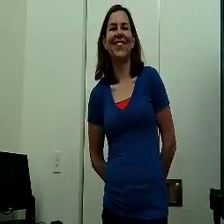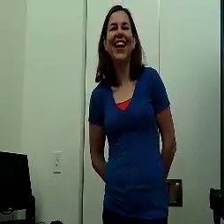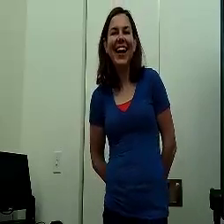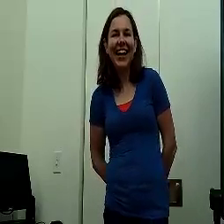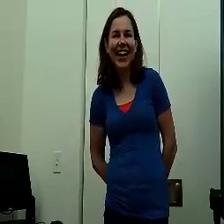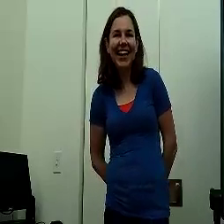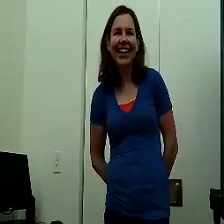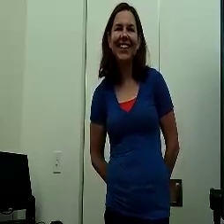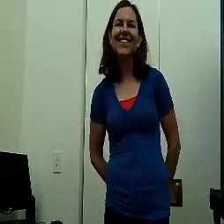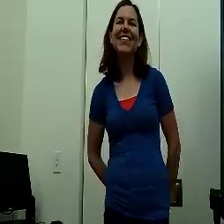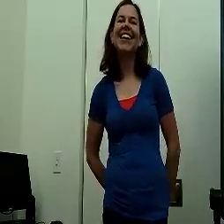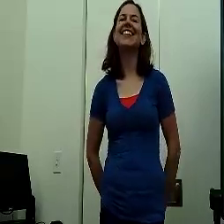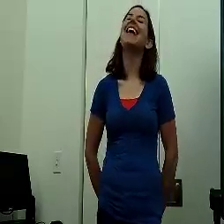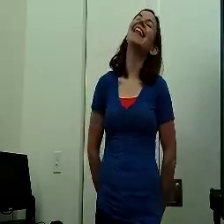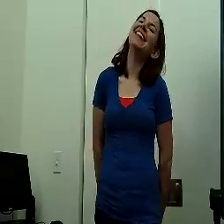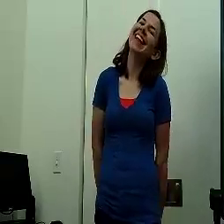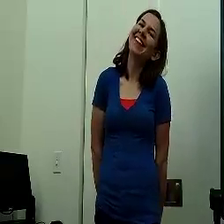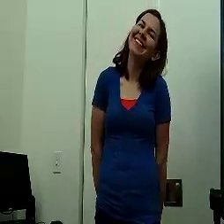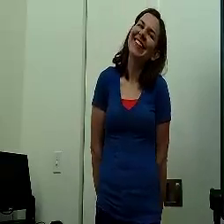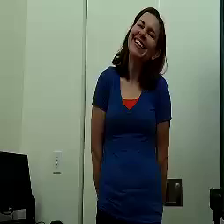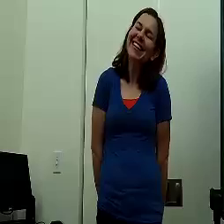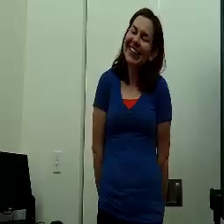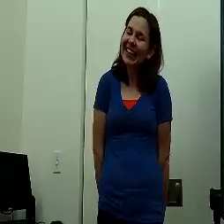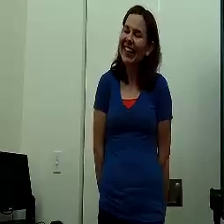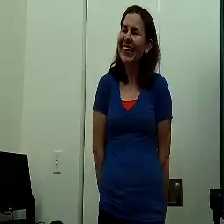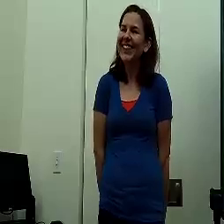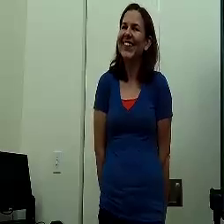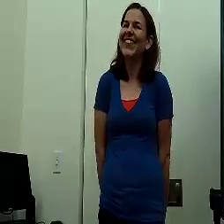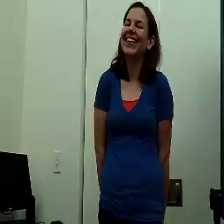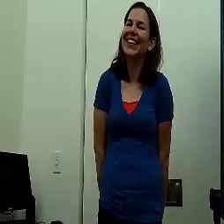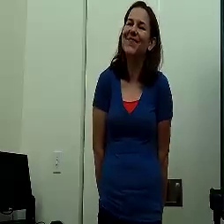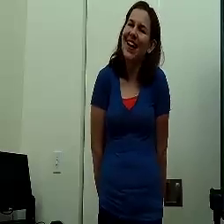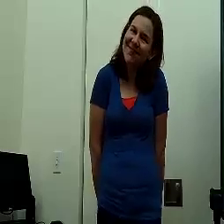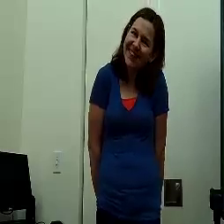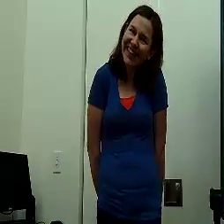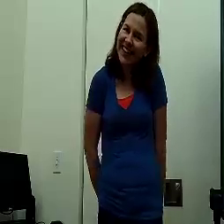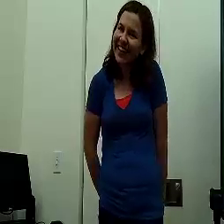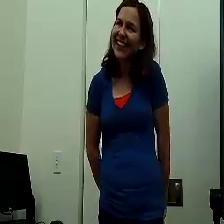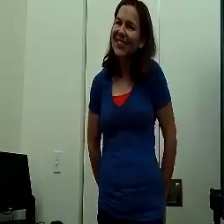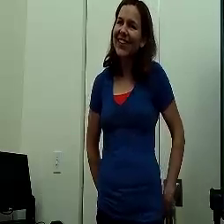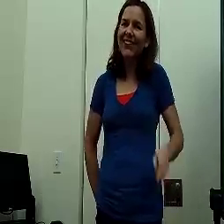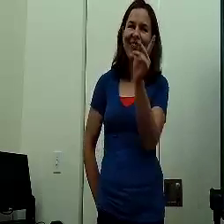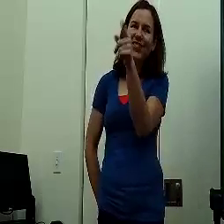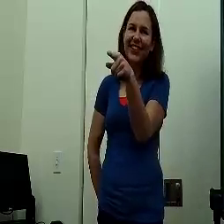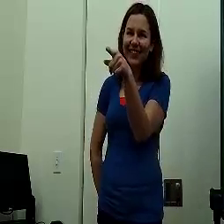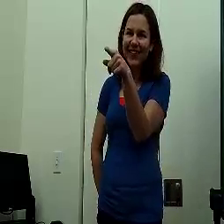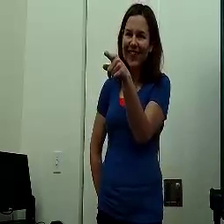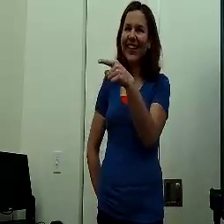outright. It's not the letter D, even though you think it might be. But you have 2 cheaters over there